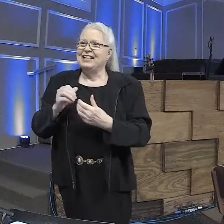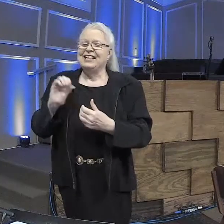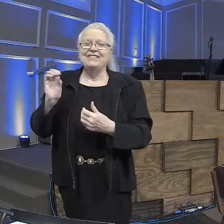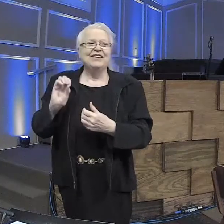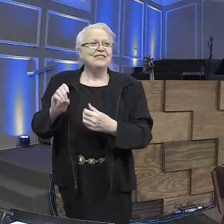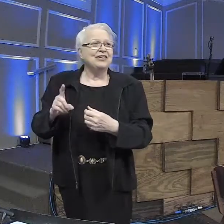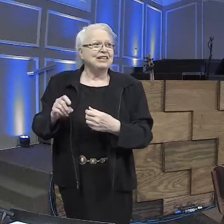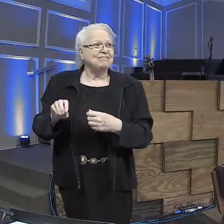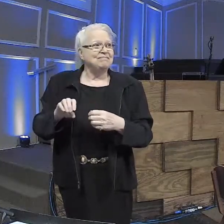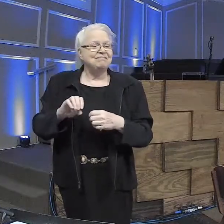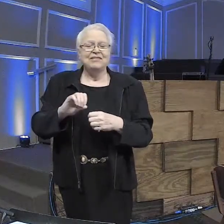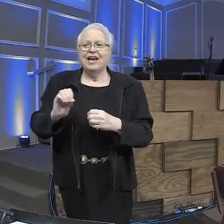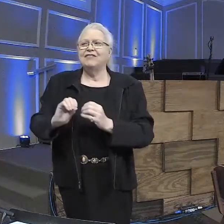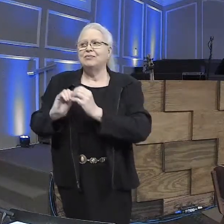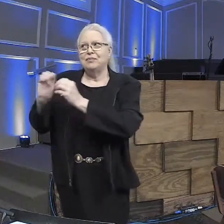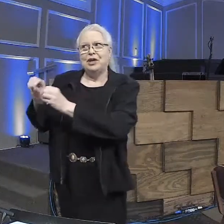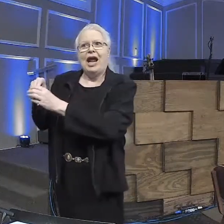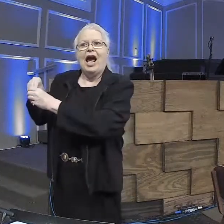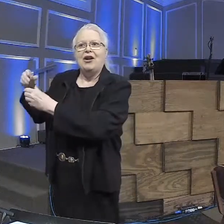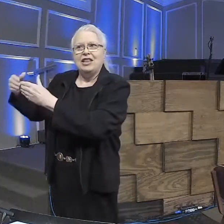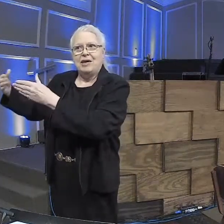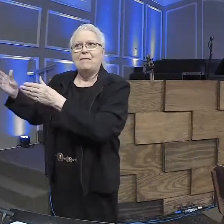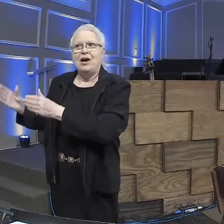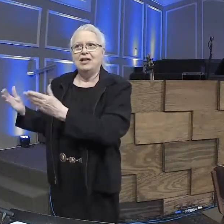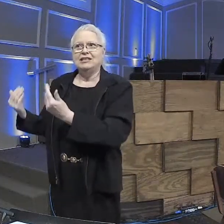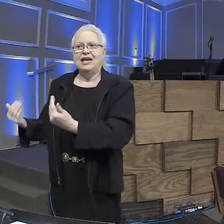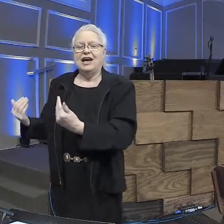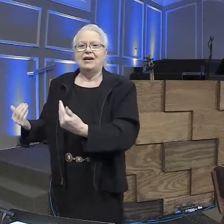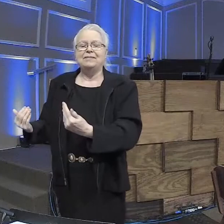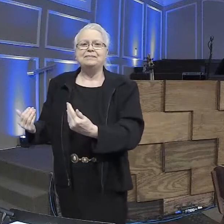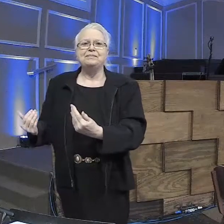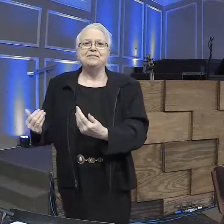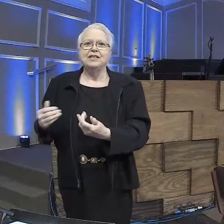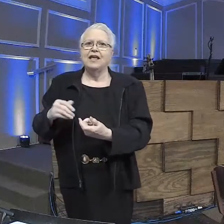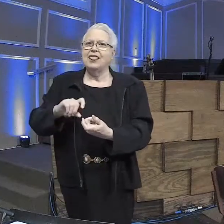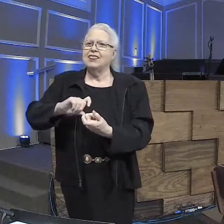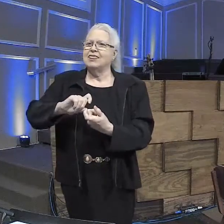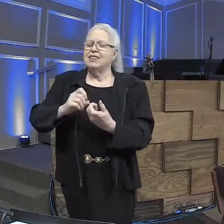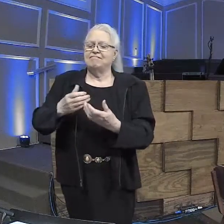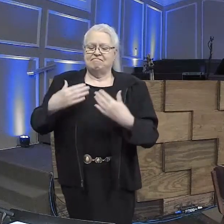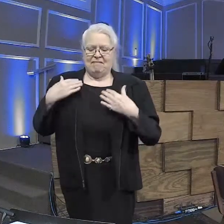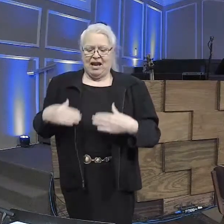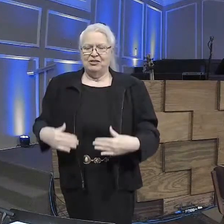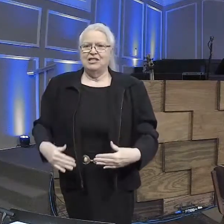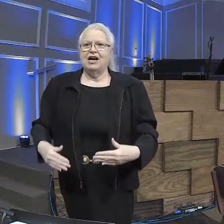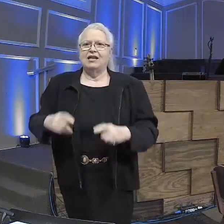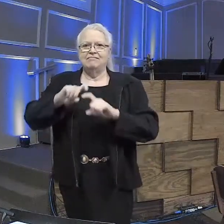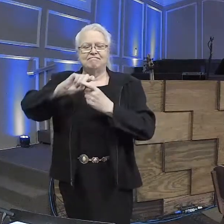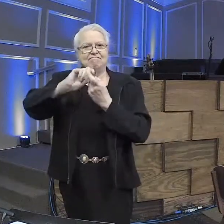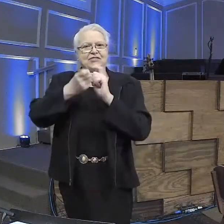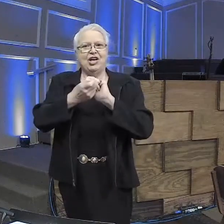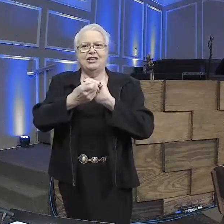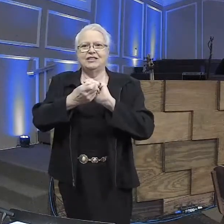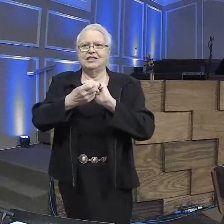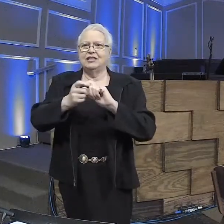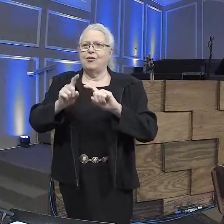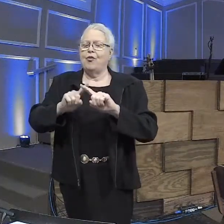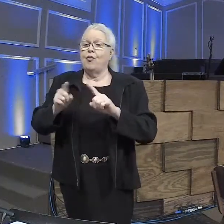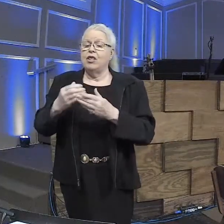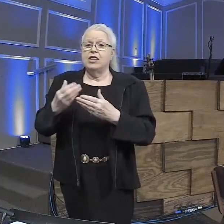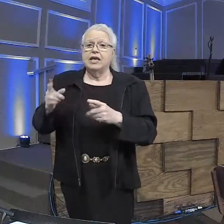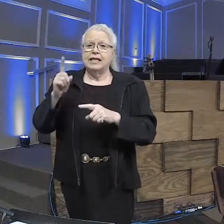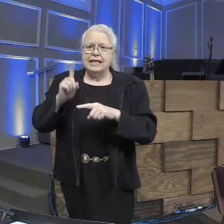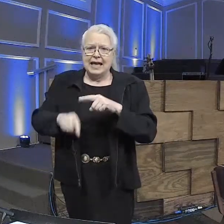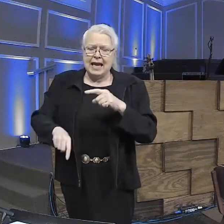But all of these trappings have dramatically changed. But one thing that cannot and must not change is us compromising